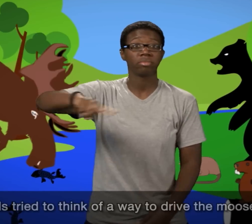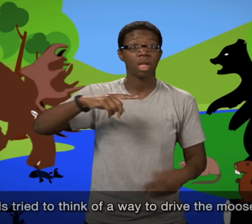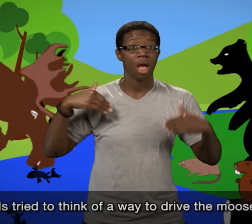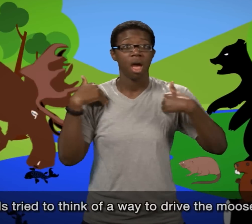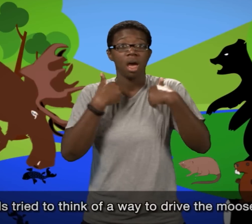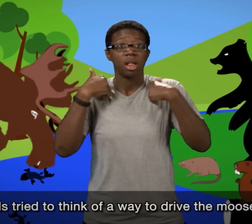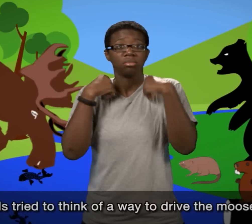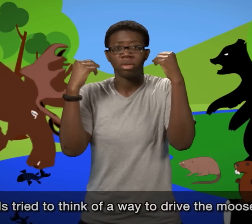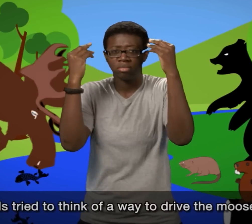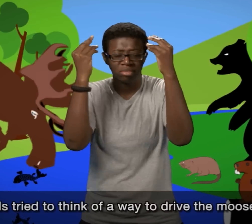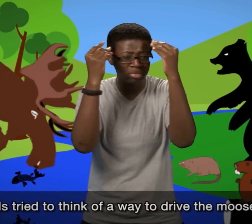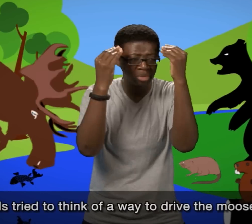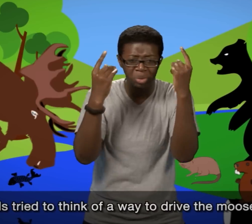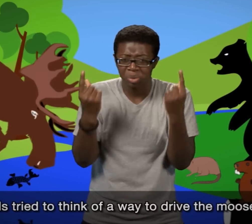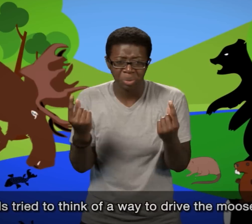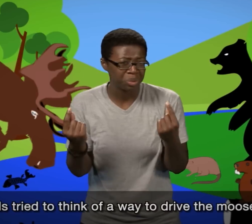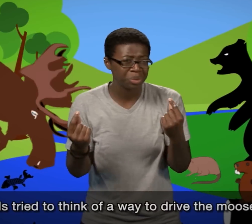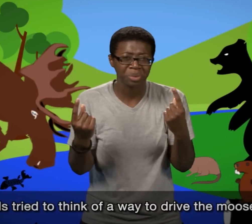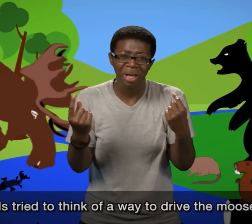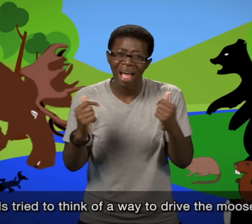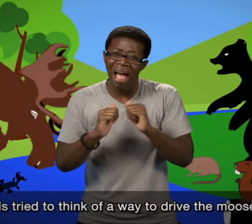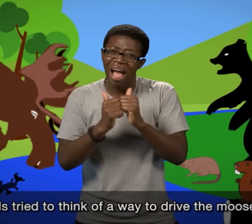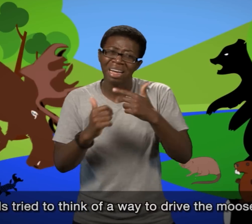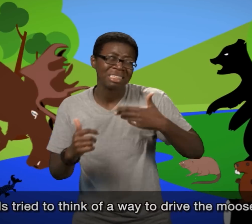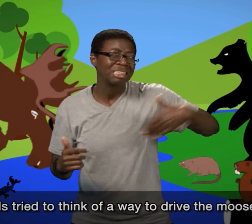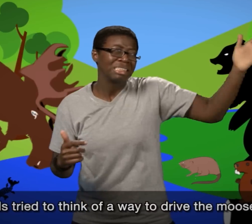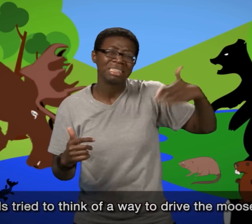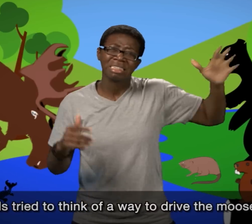All the animals tried to think of a way to drive the moose from the river.